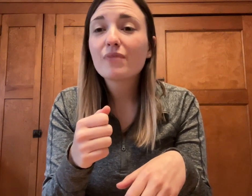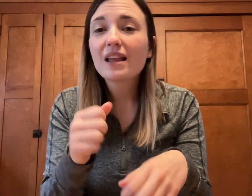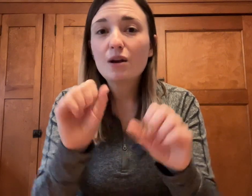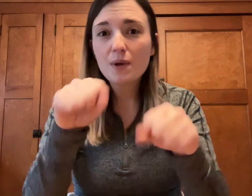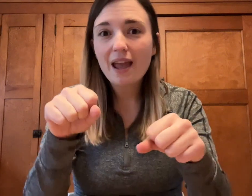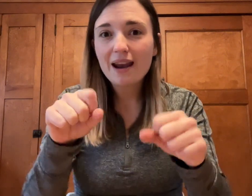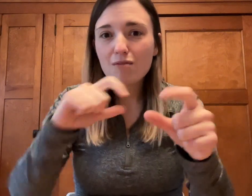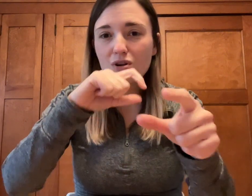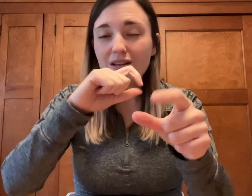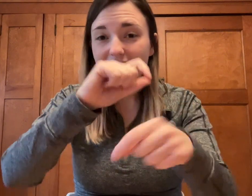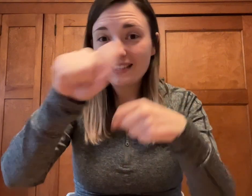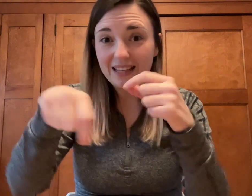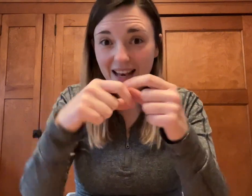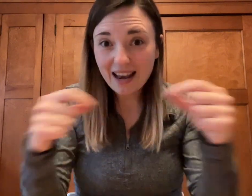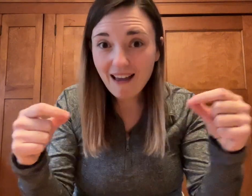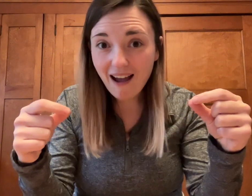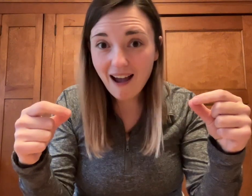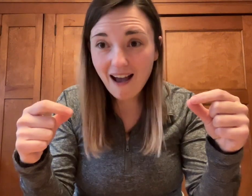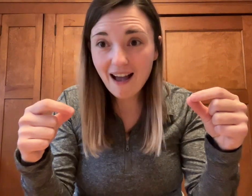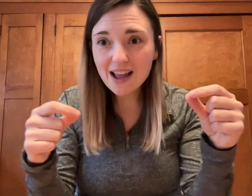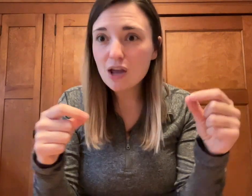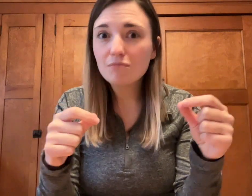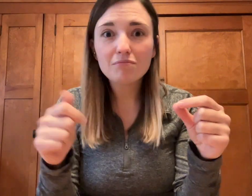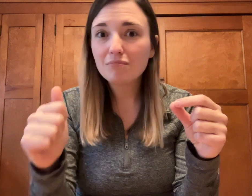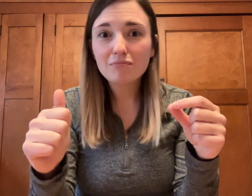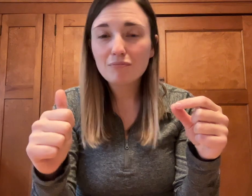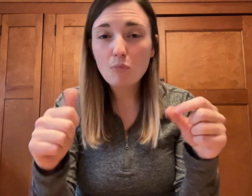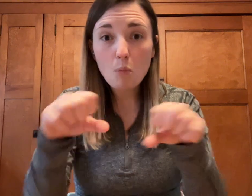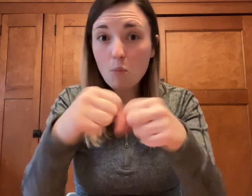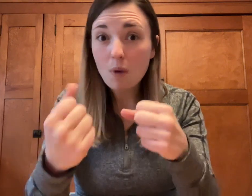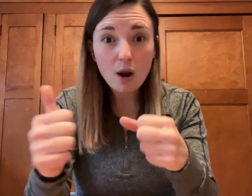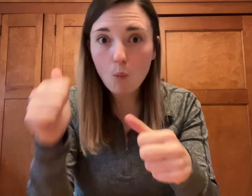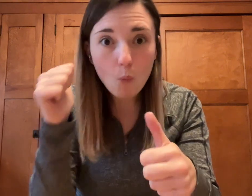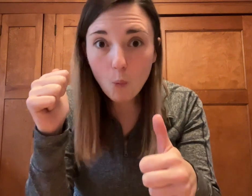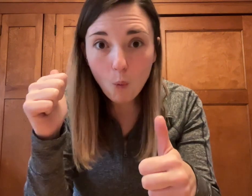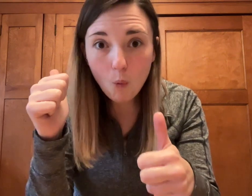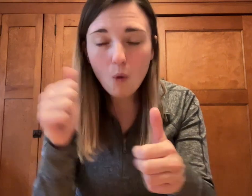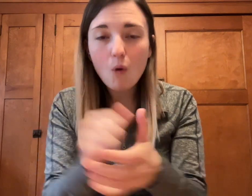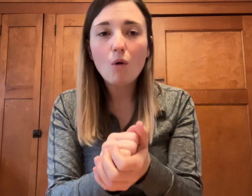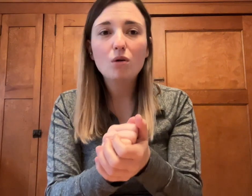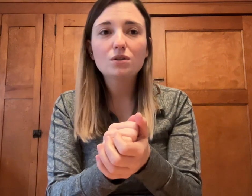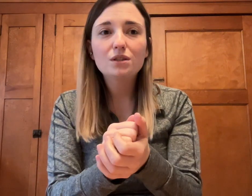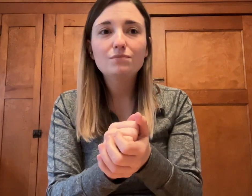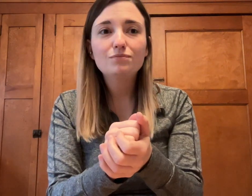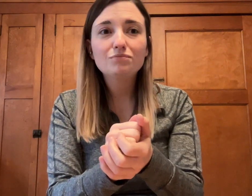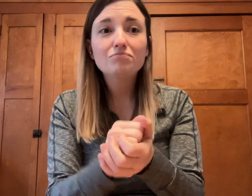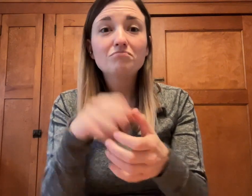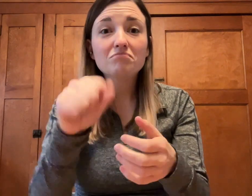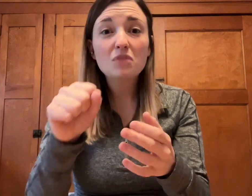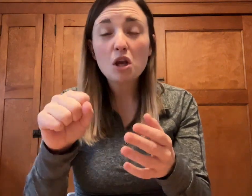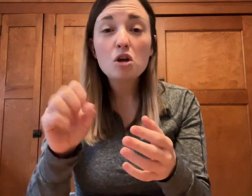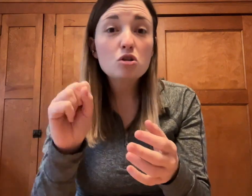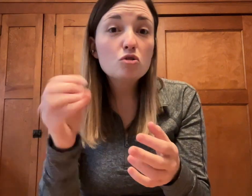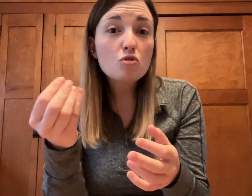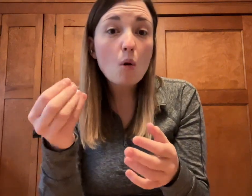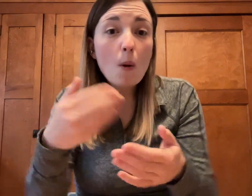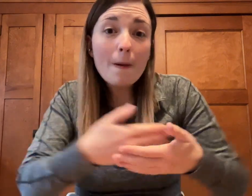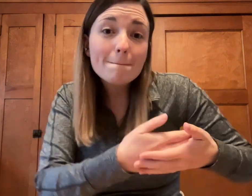wouldn't break. So, developing bones. Most of us start out, all little babies, start out as with cartilage. Mostly their body's made